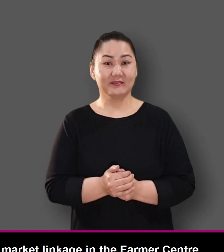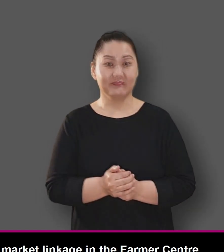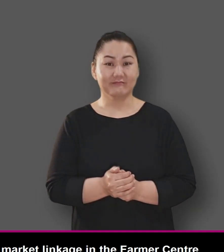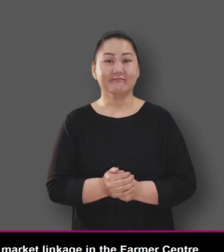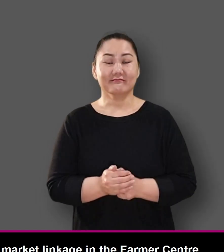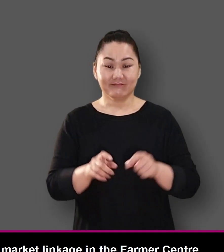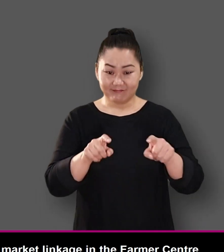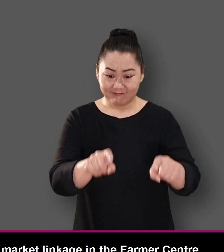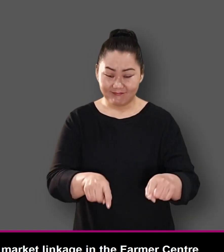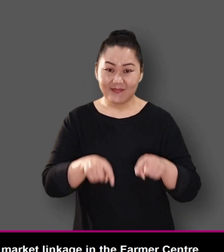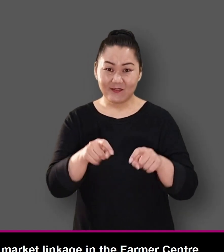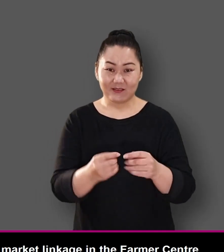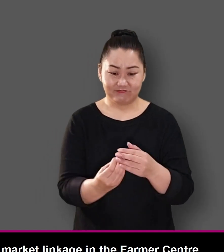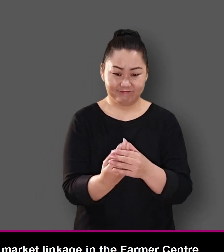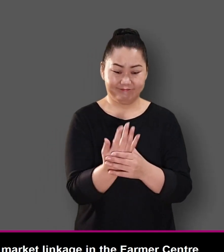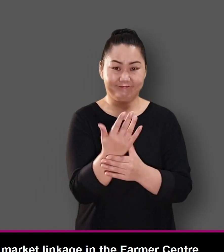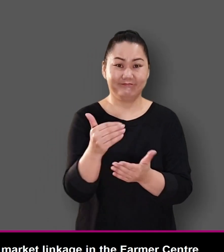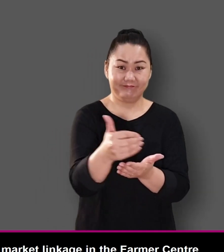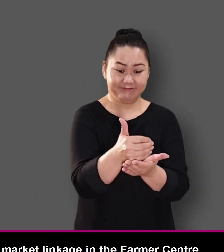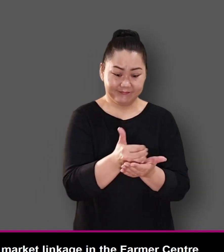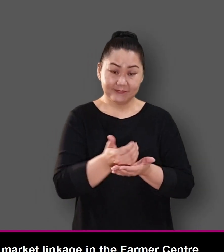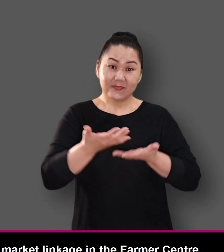post-harvest management, and market linkage in the farmer center.